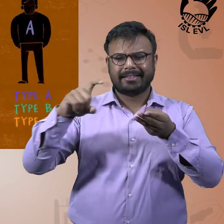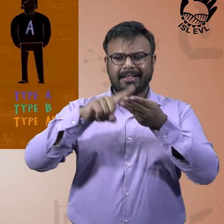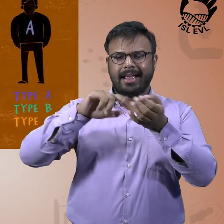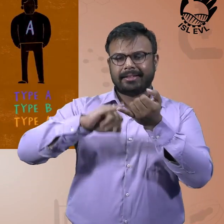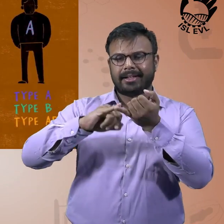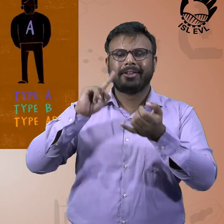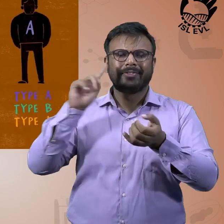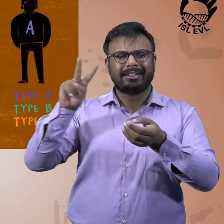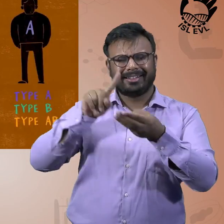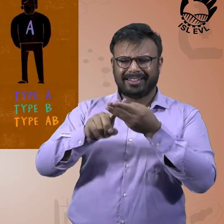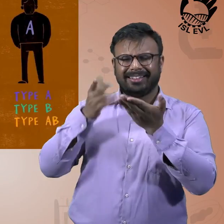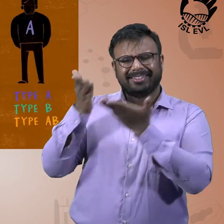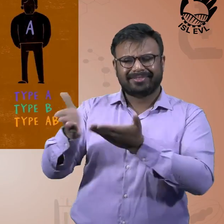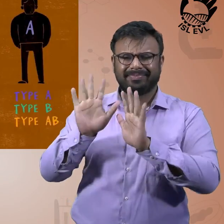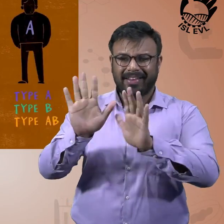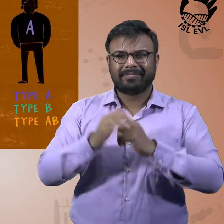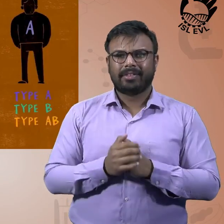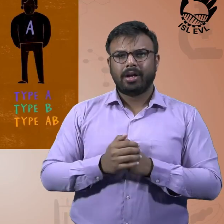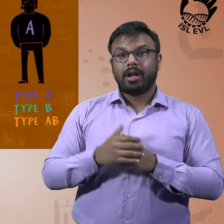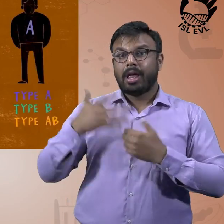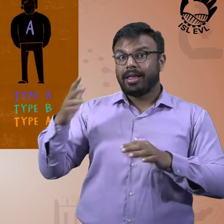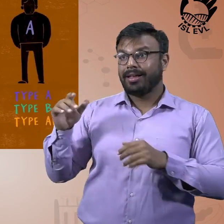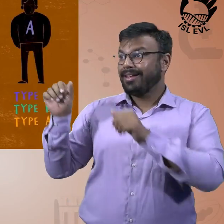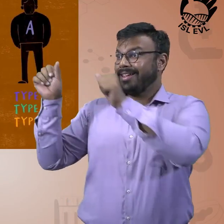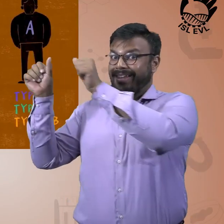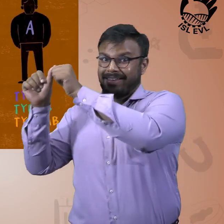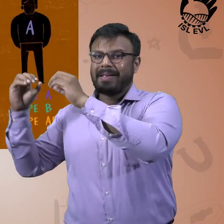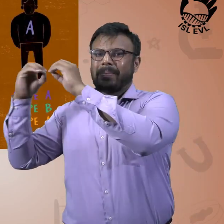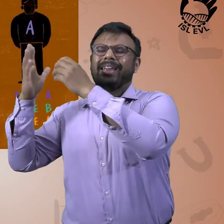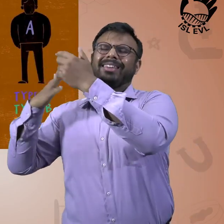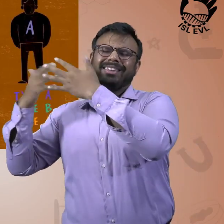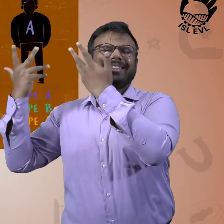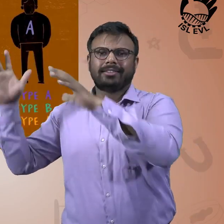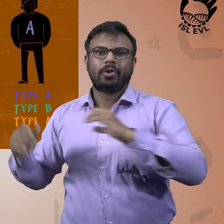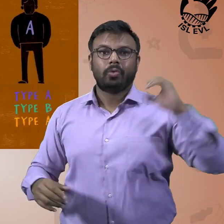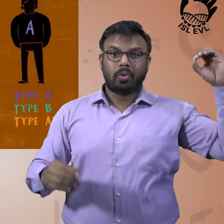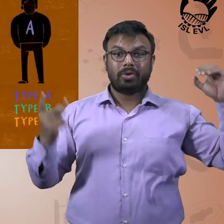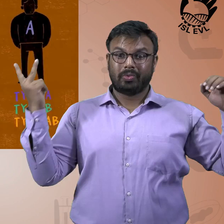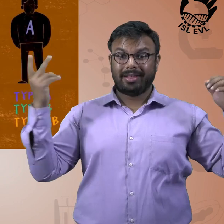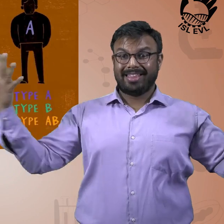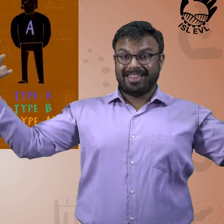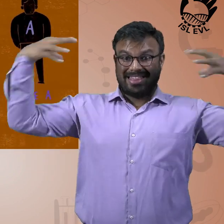we learned, is recessive. So either of the others, which is A or B, will override